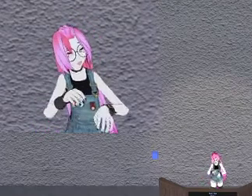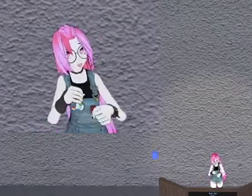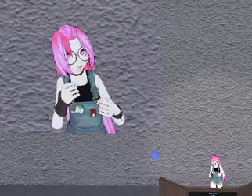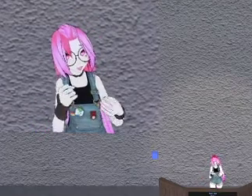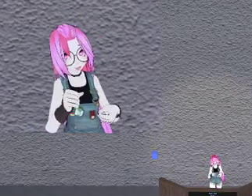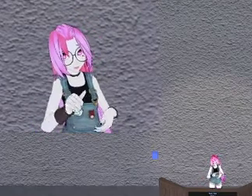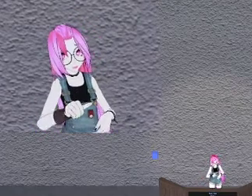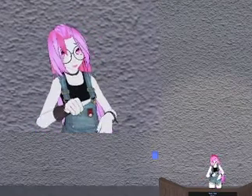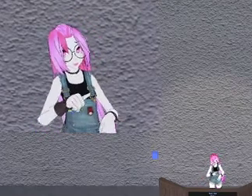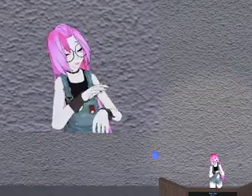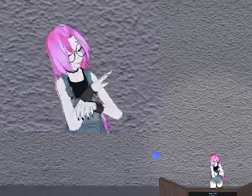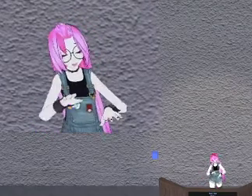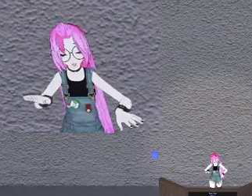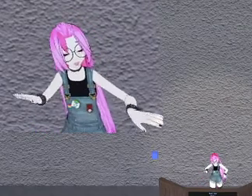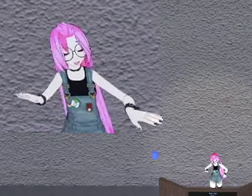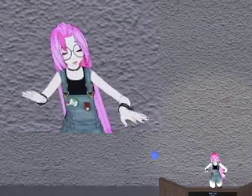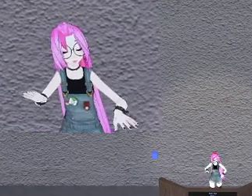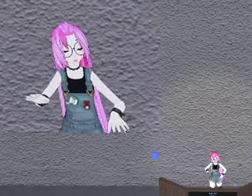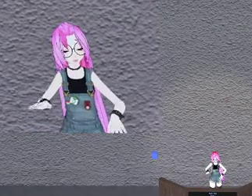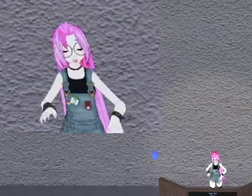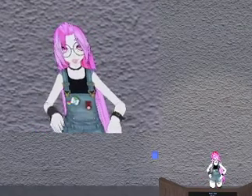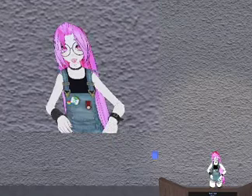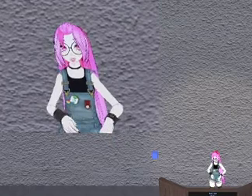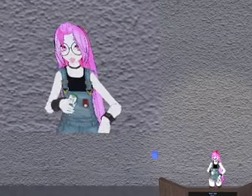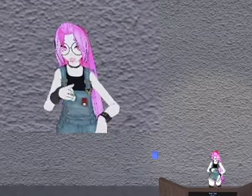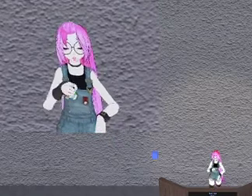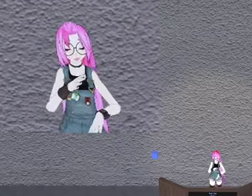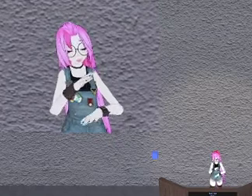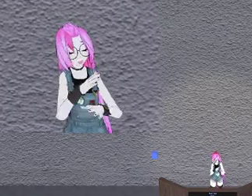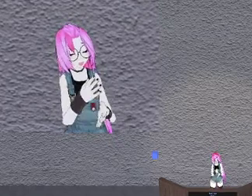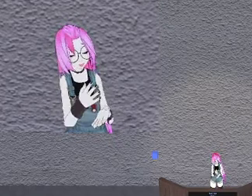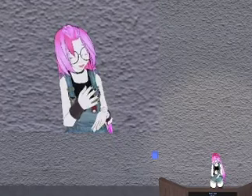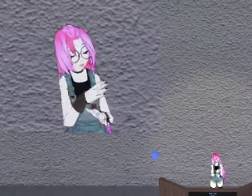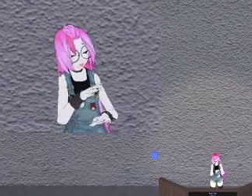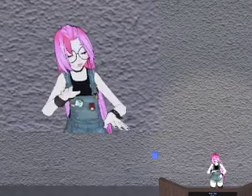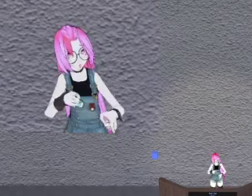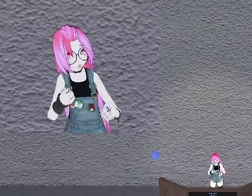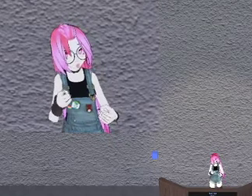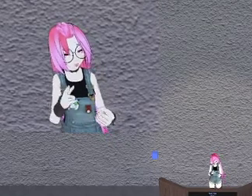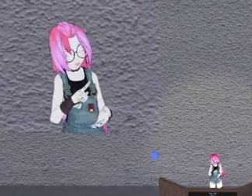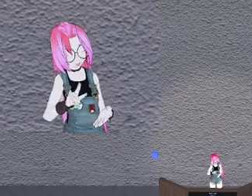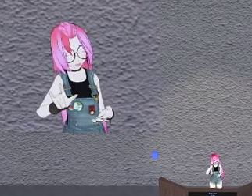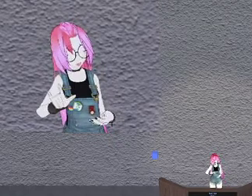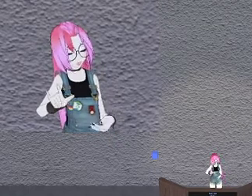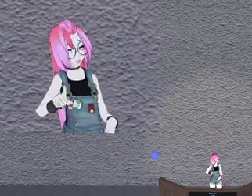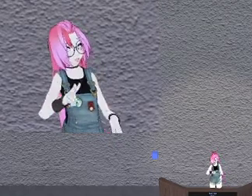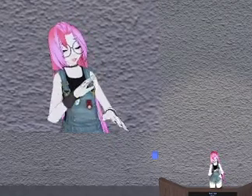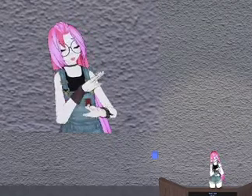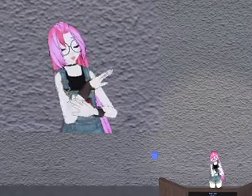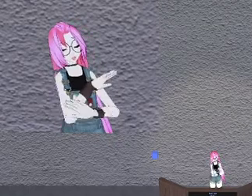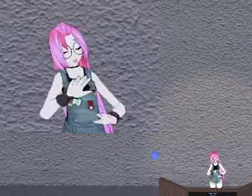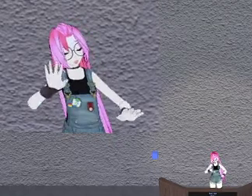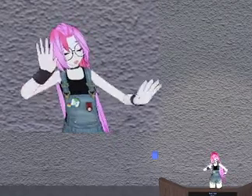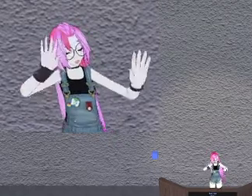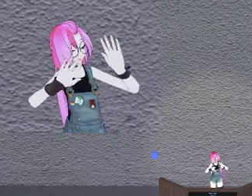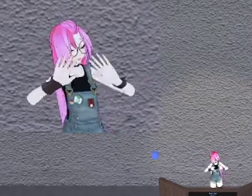saying don't do that. Don't. You're telling them stop it. Don't do that. That's rude. Or hey, don't worry.